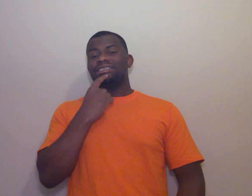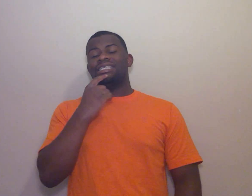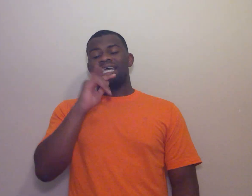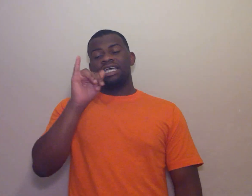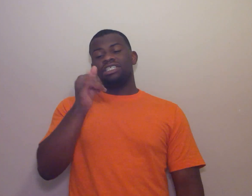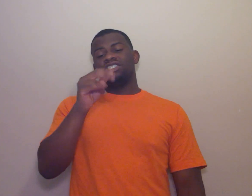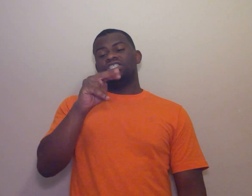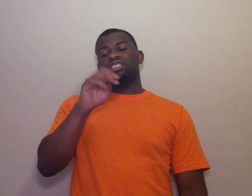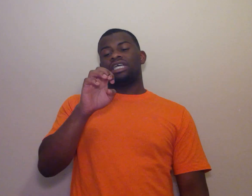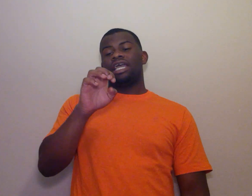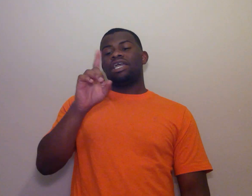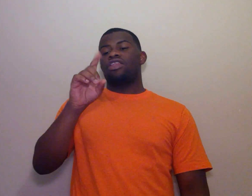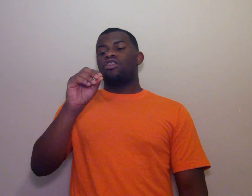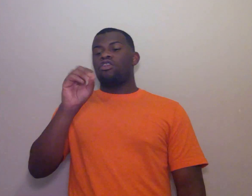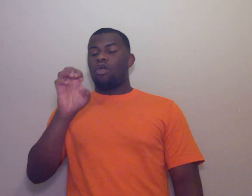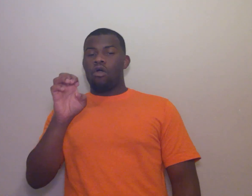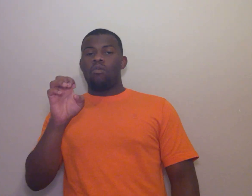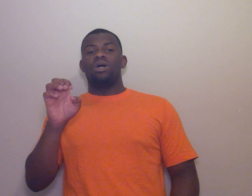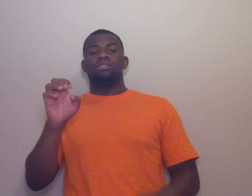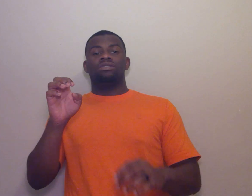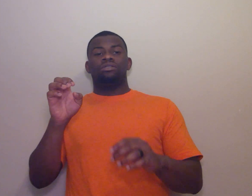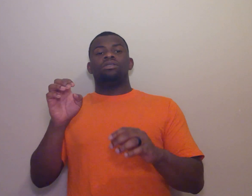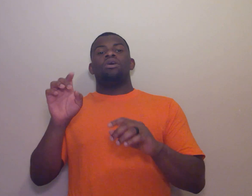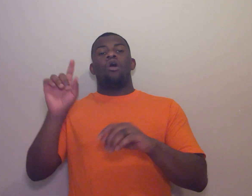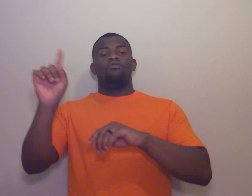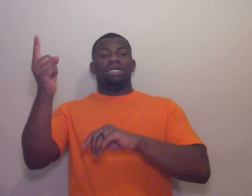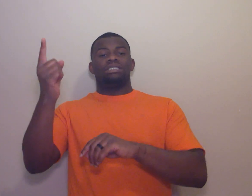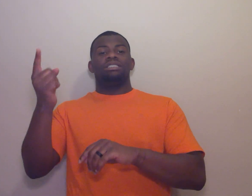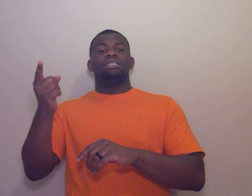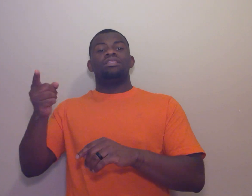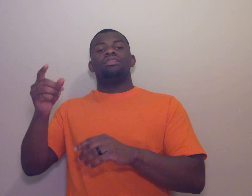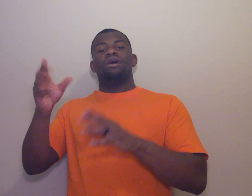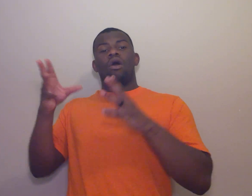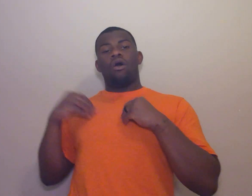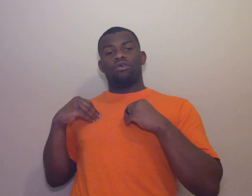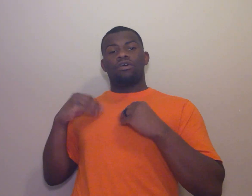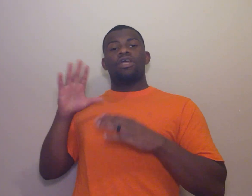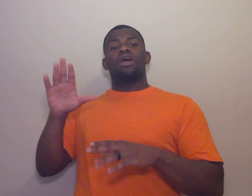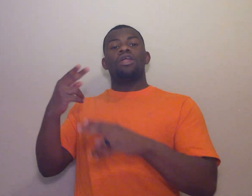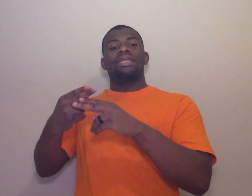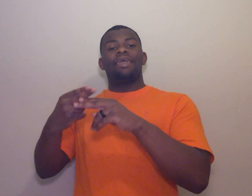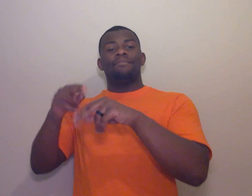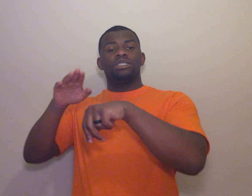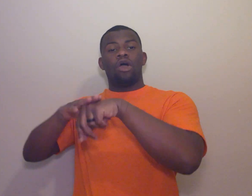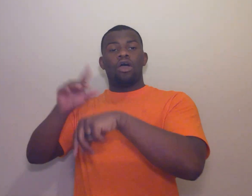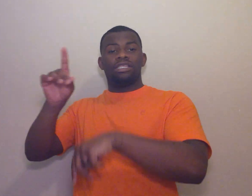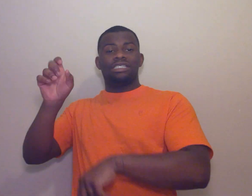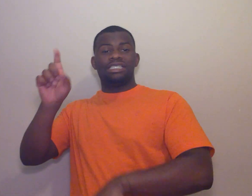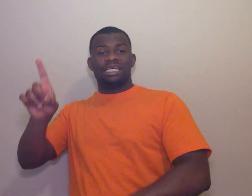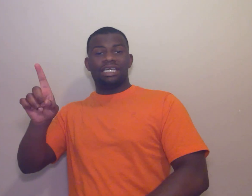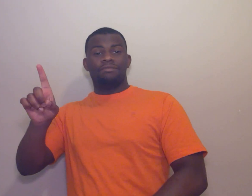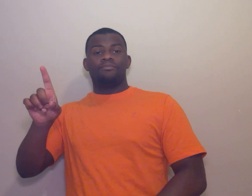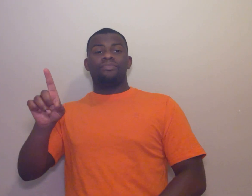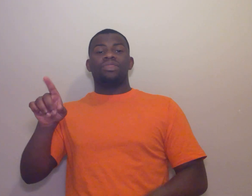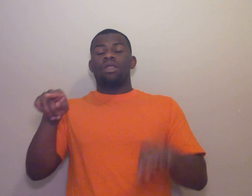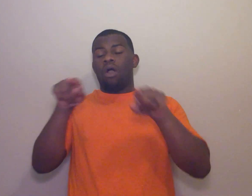was originally the owner of this property and her name was on the deed. Also, Jane Doe has a